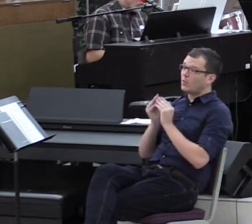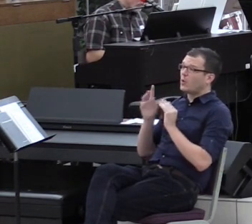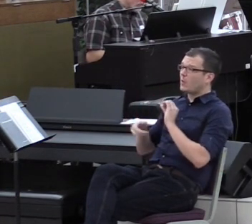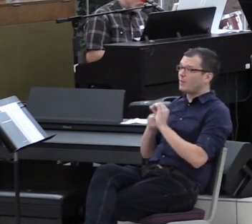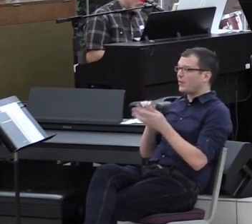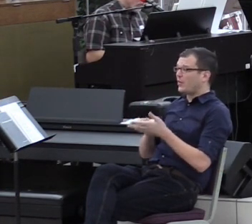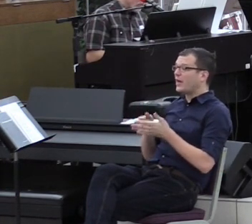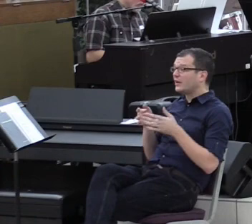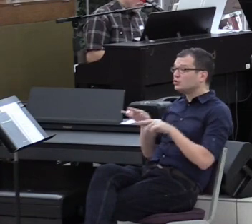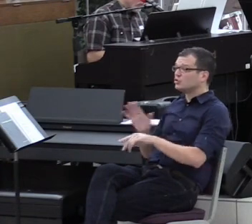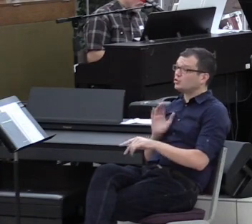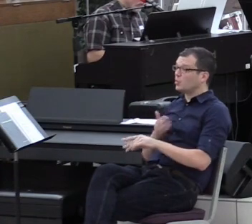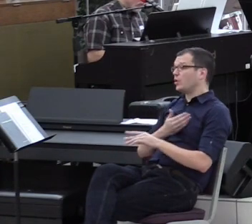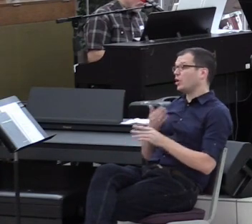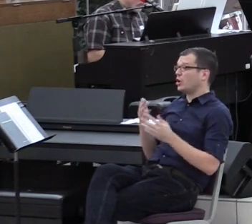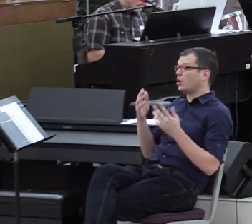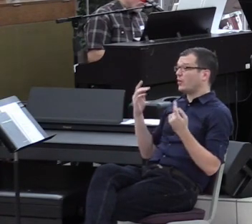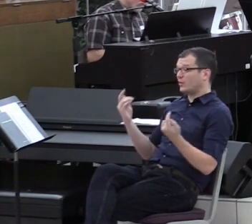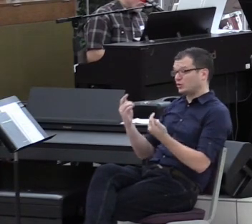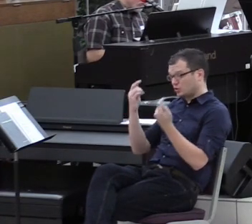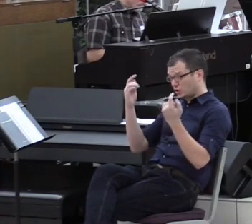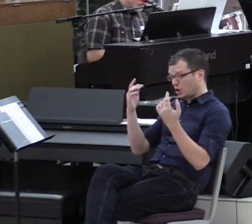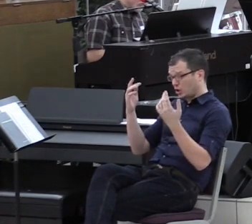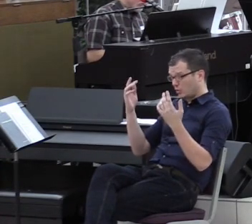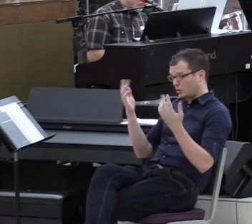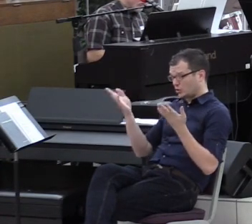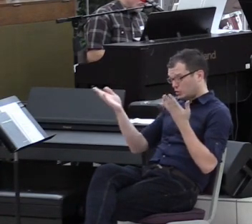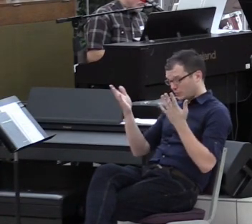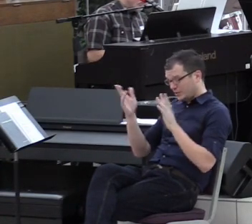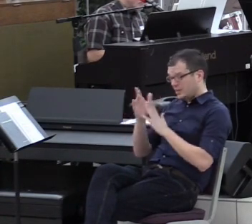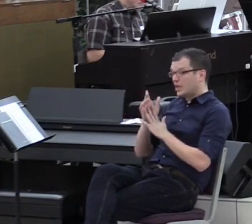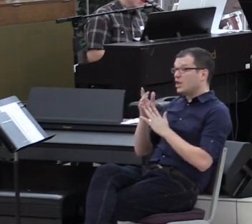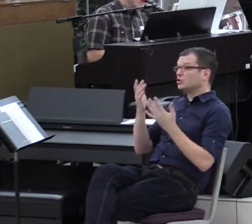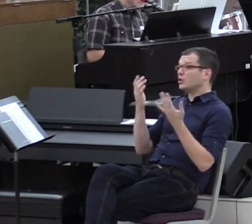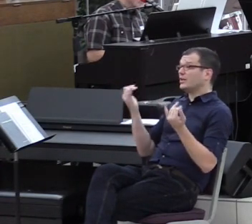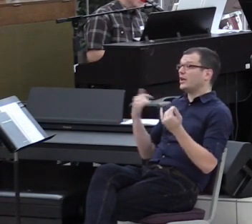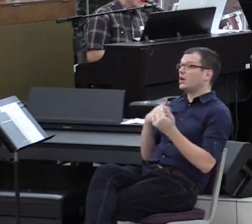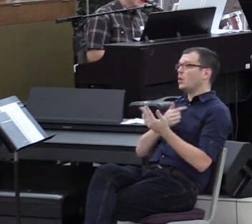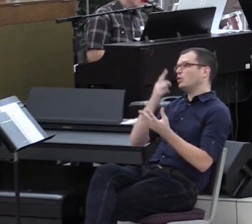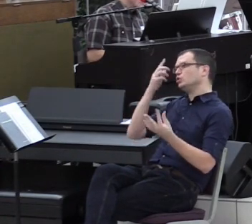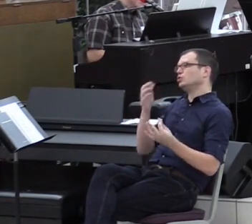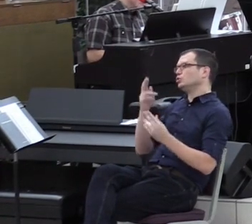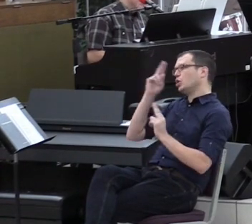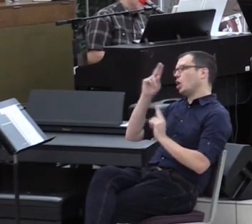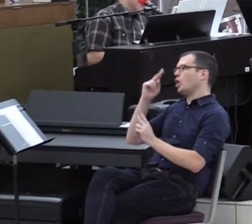service. So today we choose to honor and remember